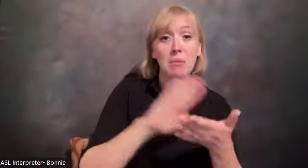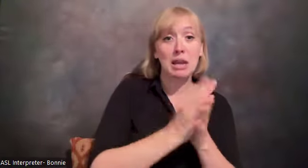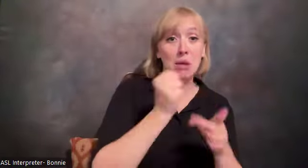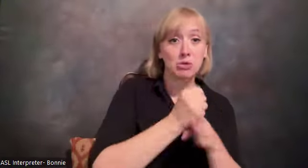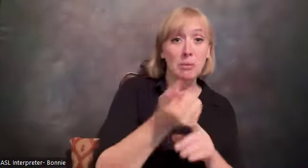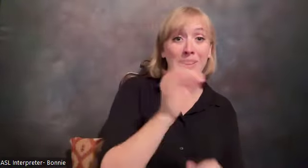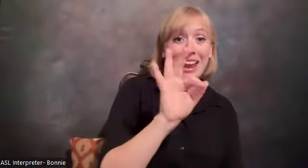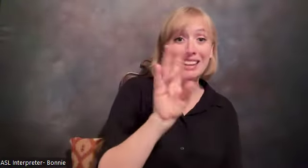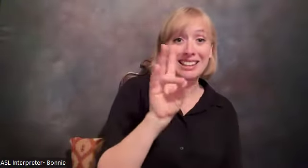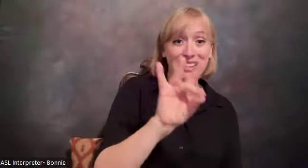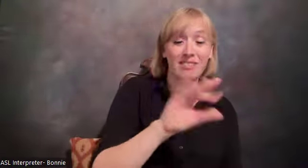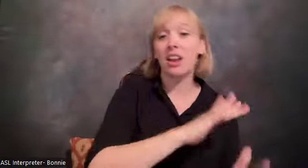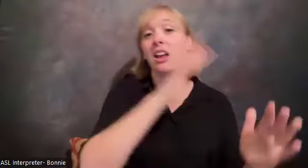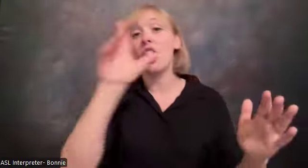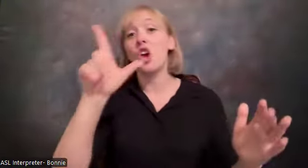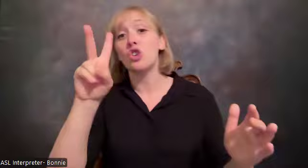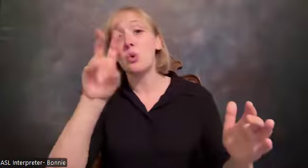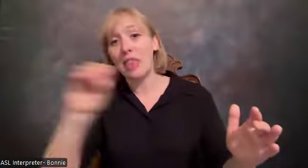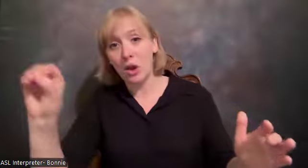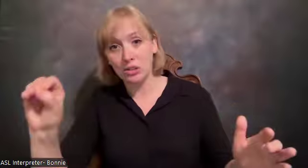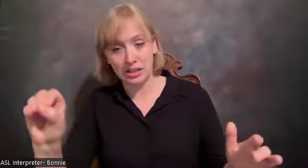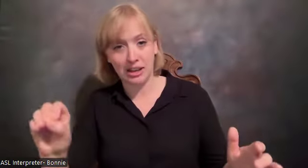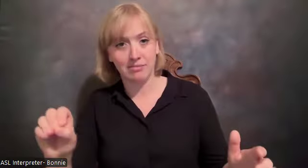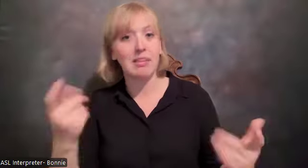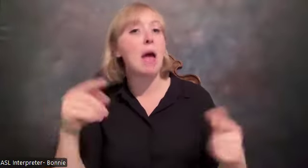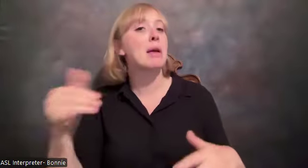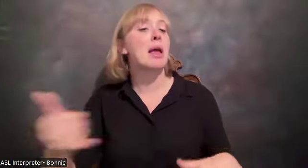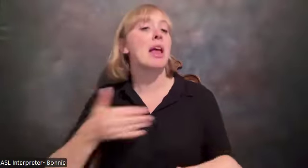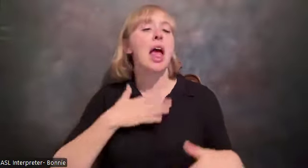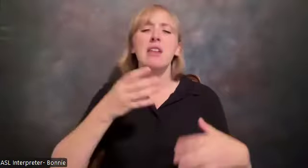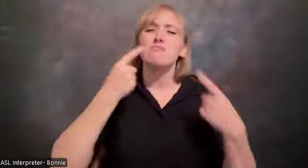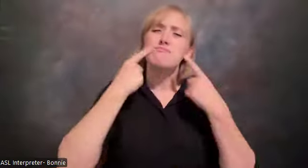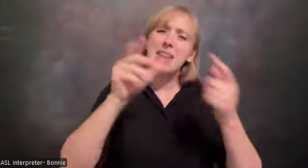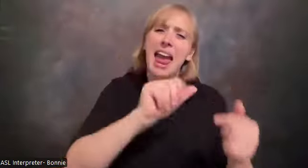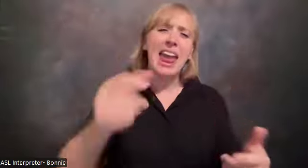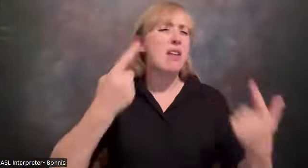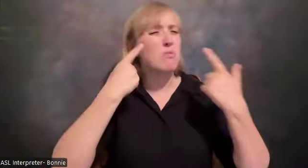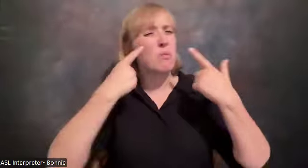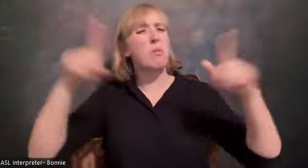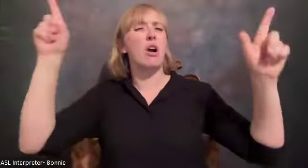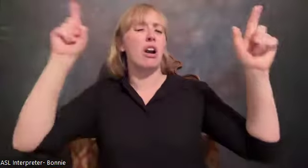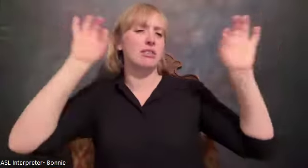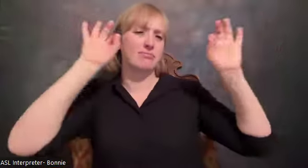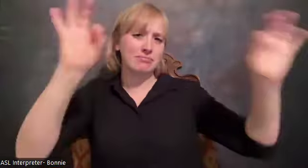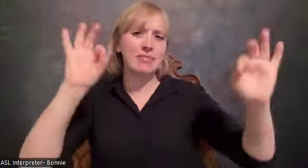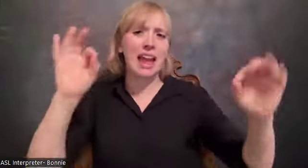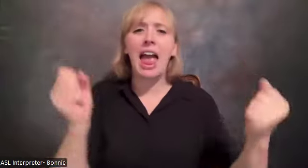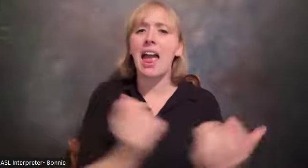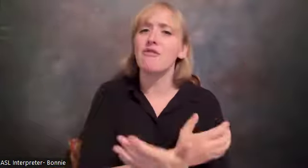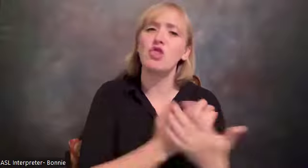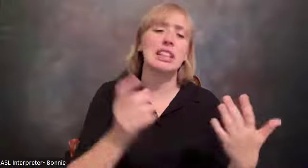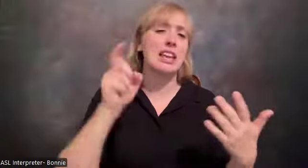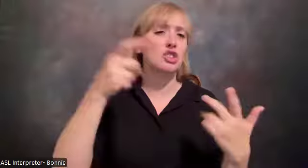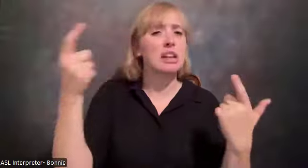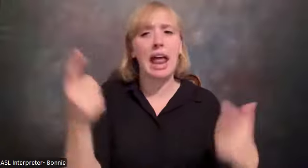my mother called me up, and Alcoholics Anonymous had completely worked in my life. Everything that is supposed to happen in a